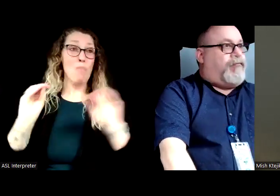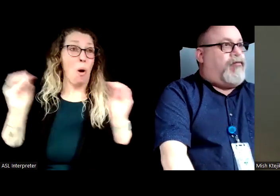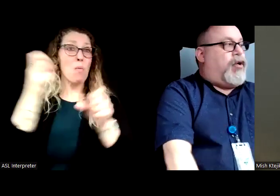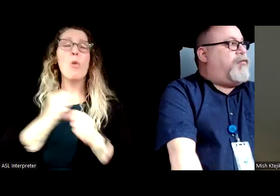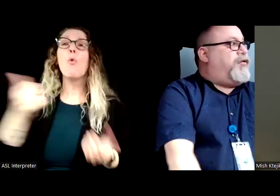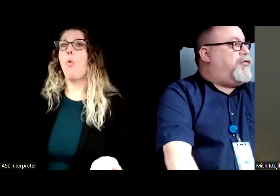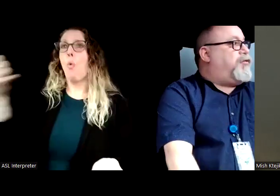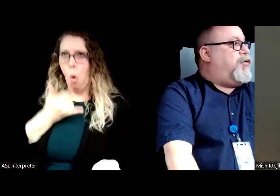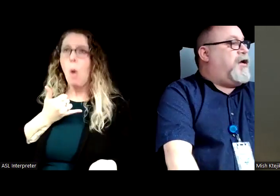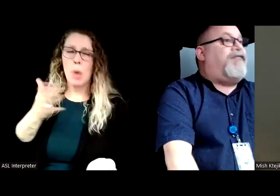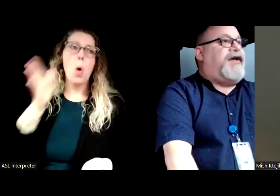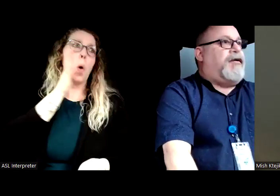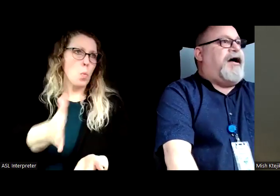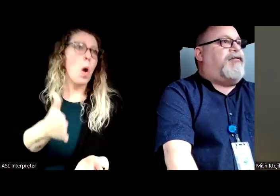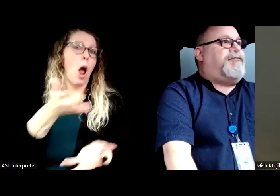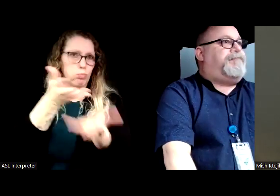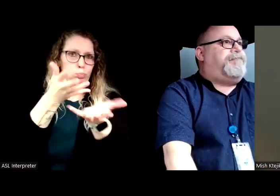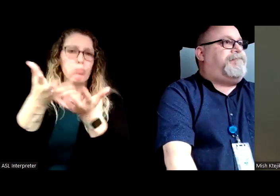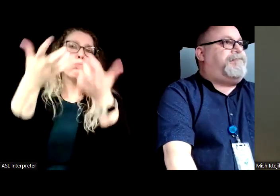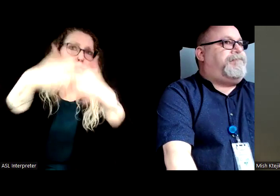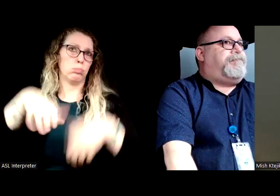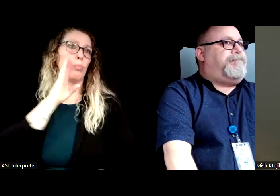will work with you through it and we'll figure it out.